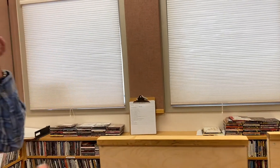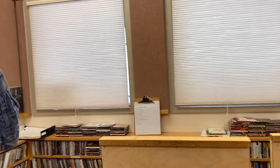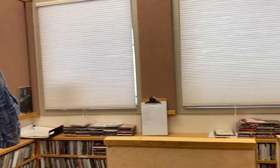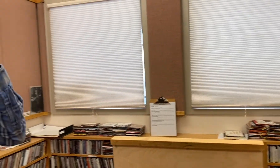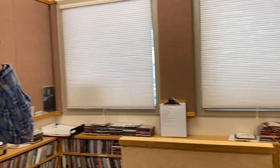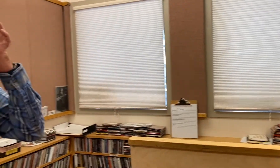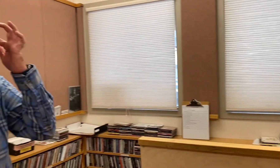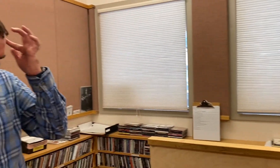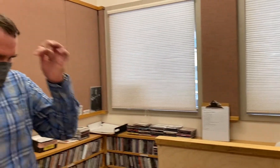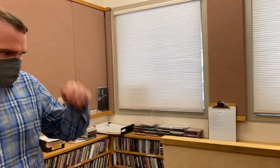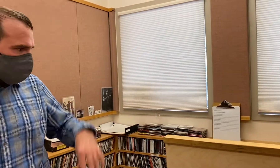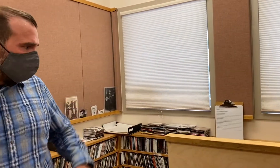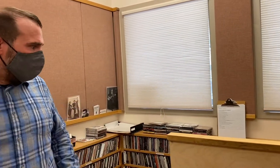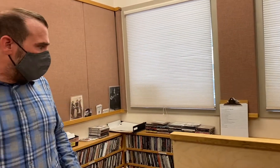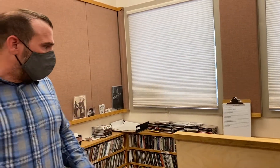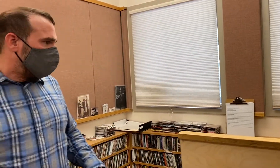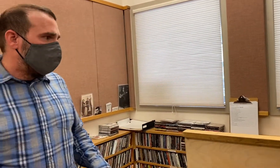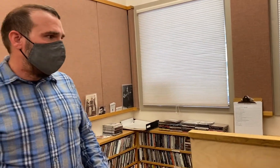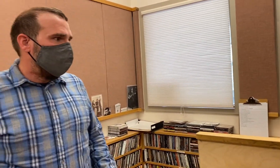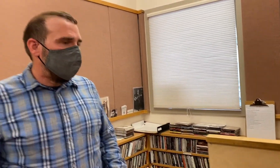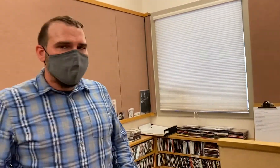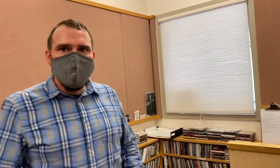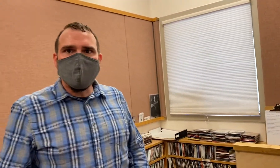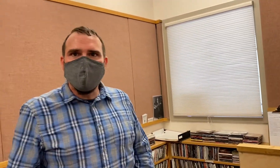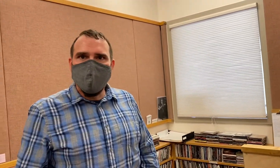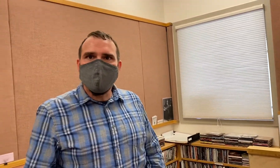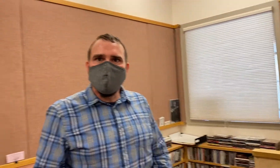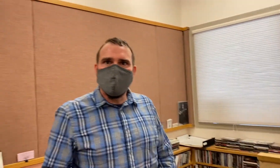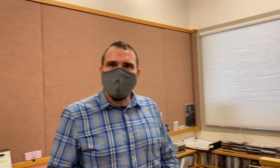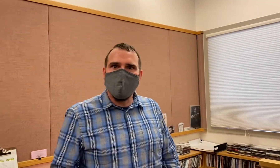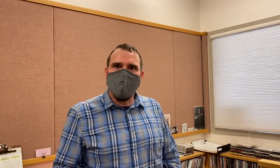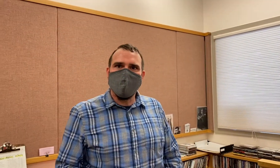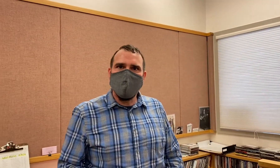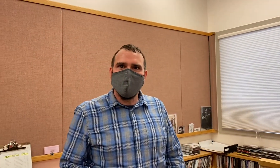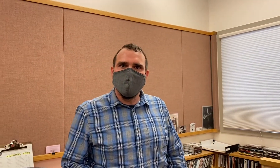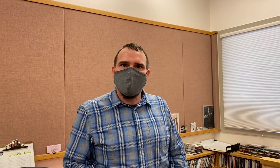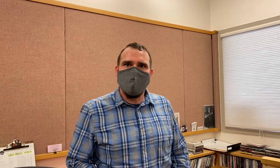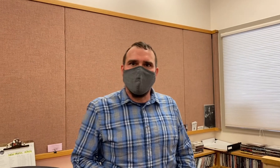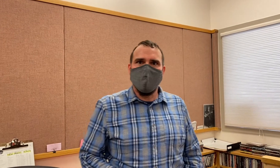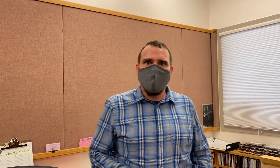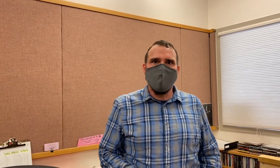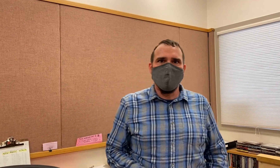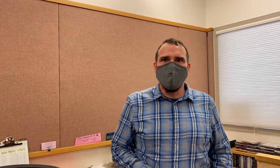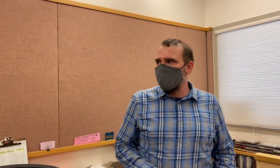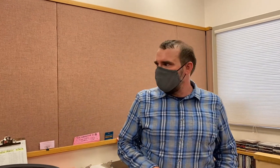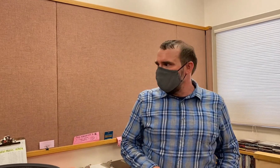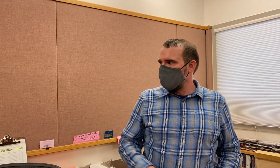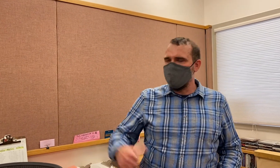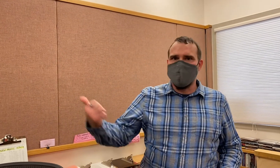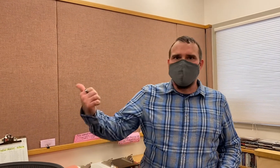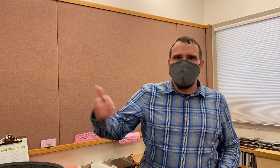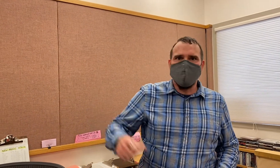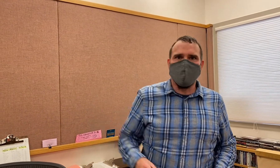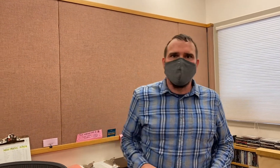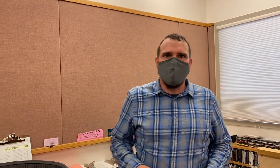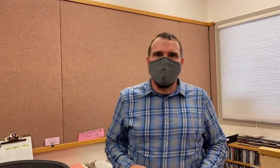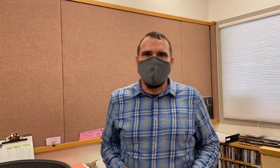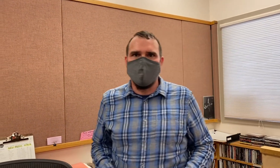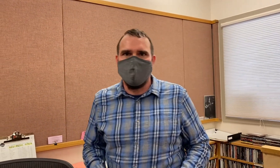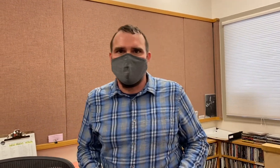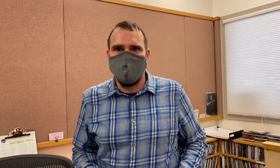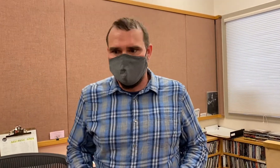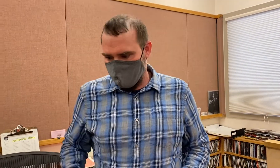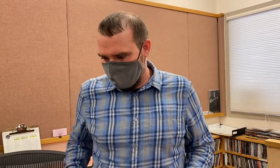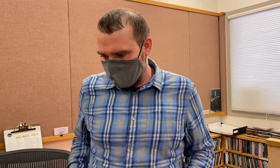the record, the vinyl, would actually do? You have? We could put one on. We Could should. you show them how that works? You want to go to the music